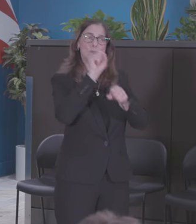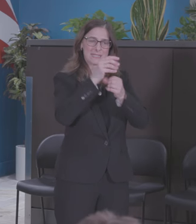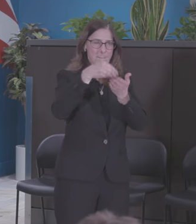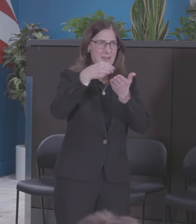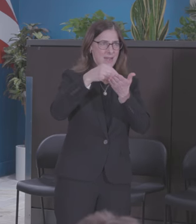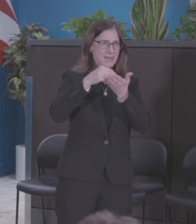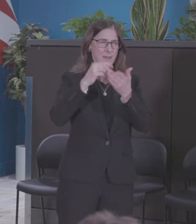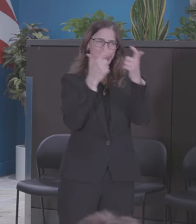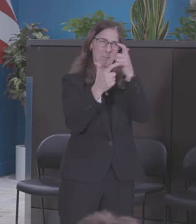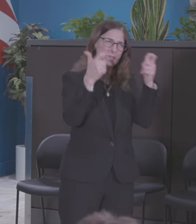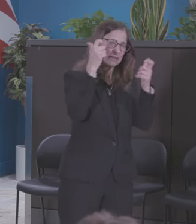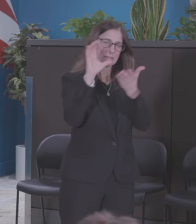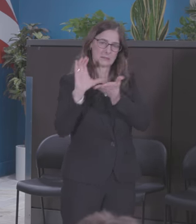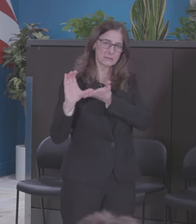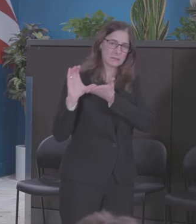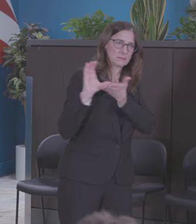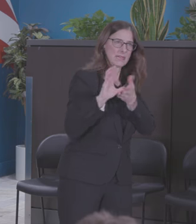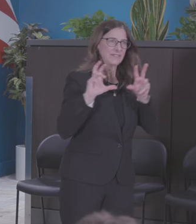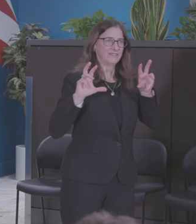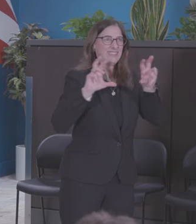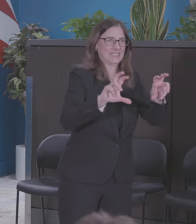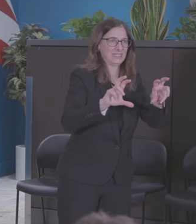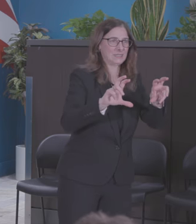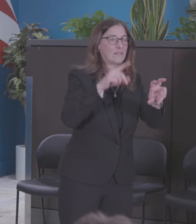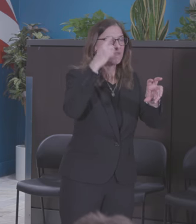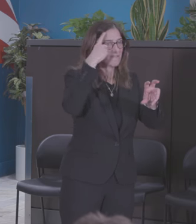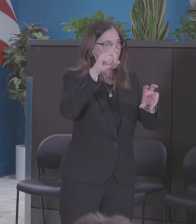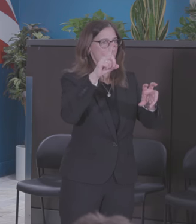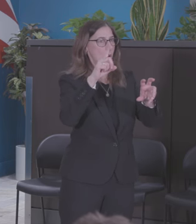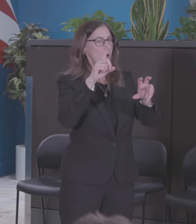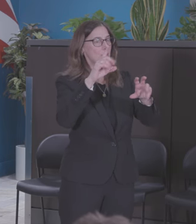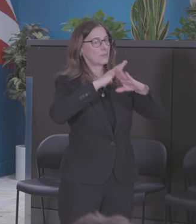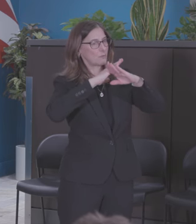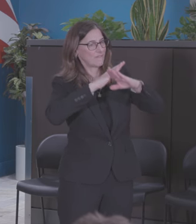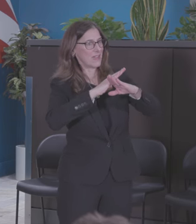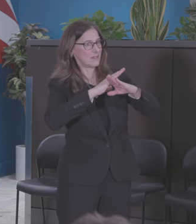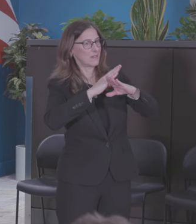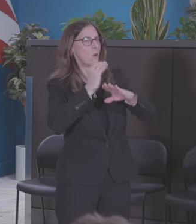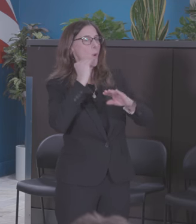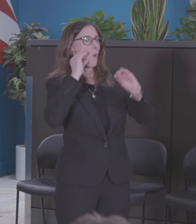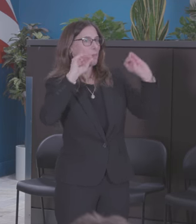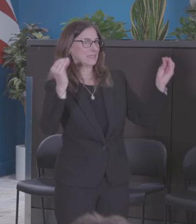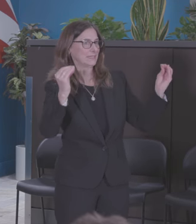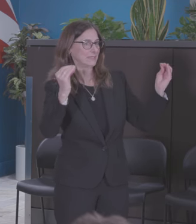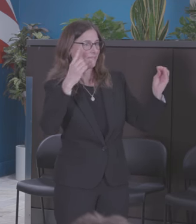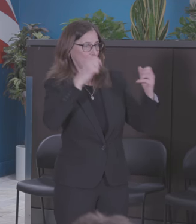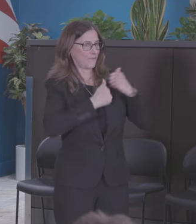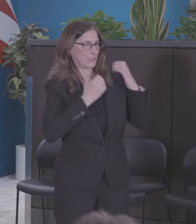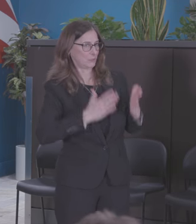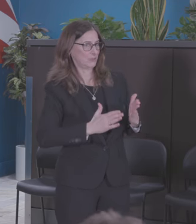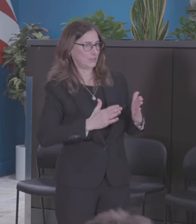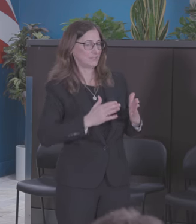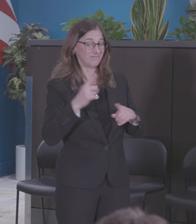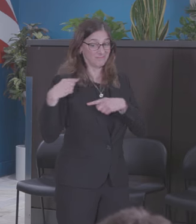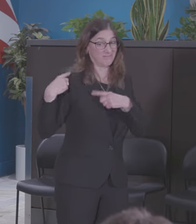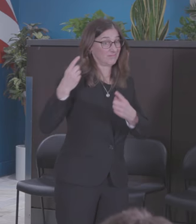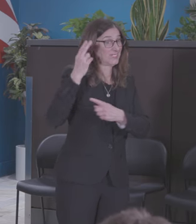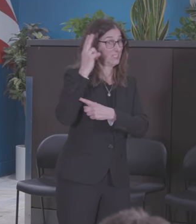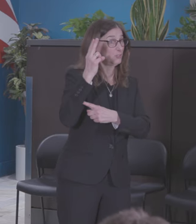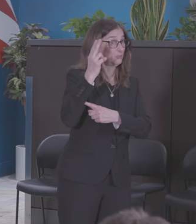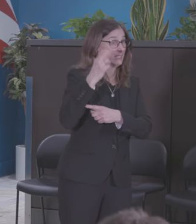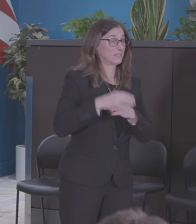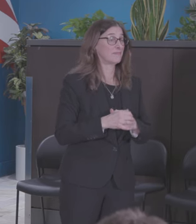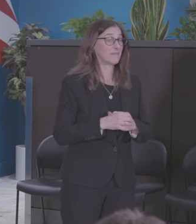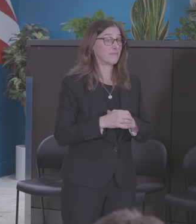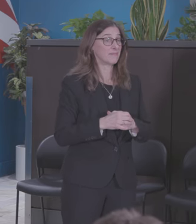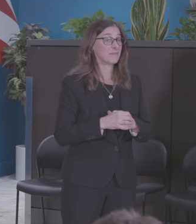to end veteran homelessness in our state's history. Today's announcement builds on the Healey-Driscoll administration's commitment to lead the